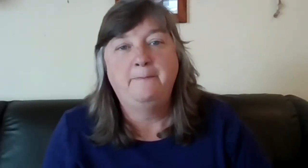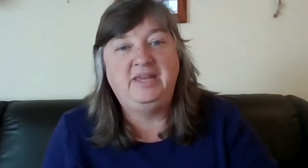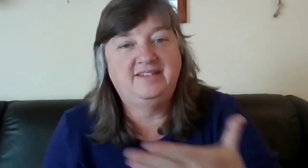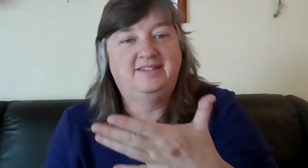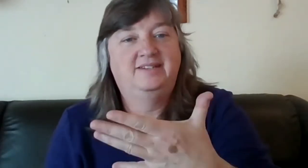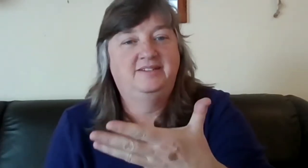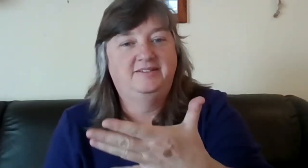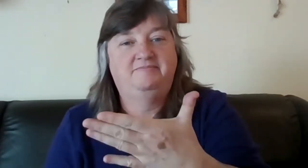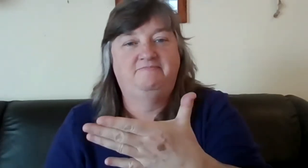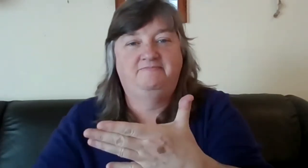Meat.